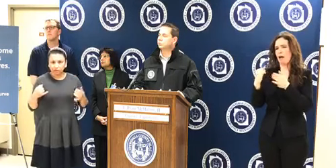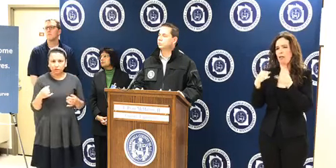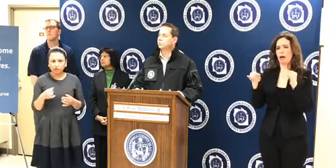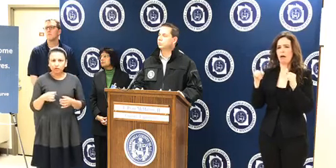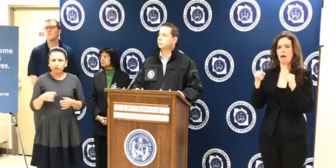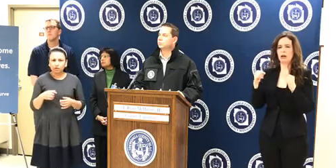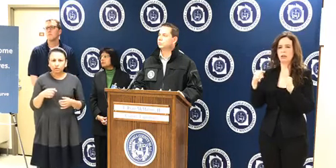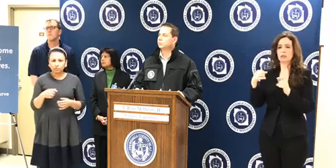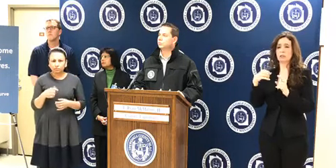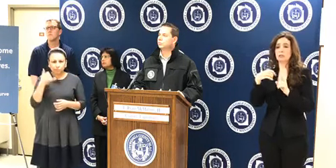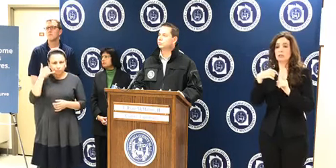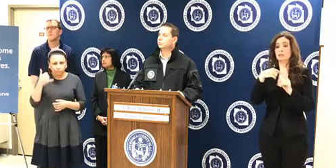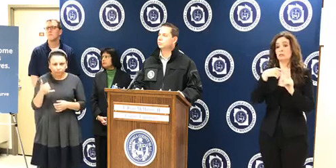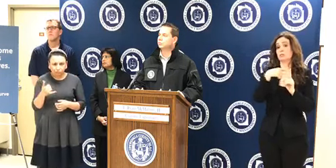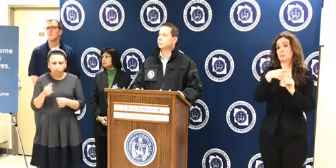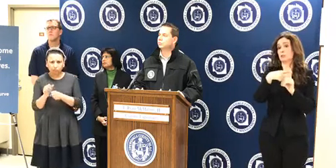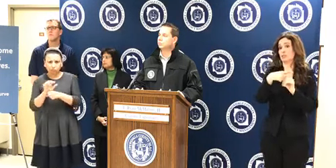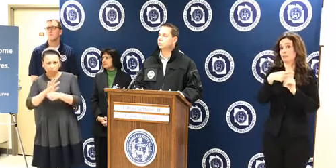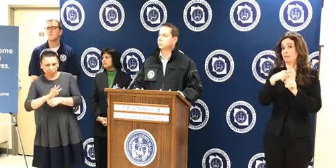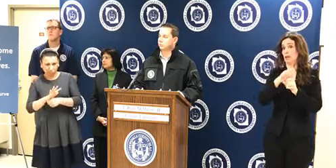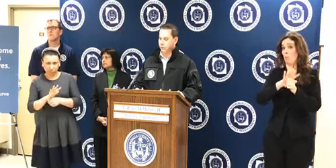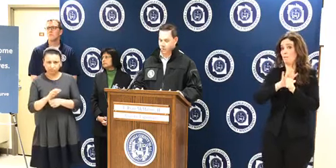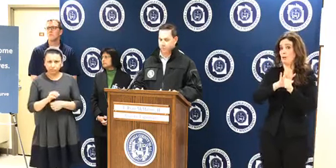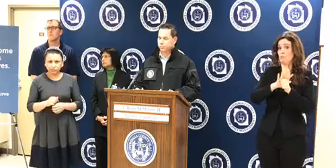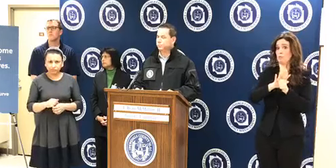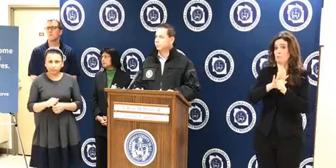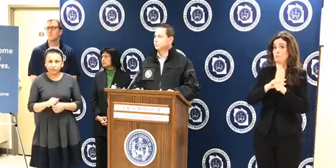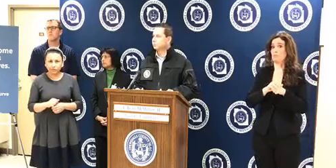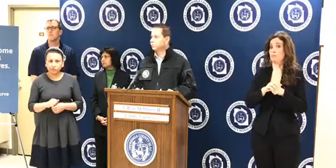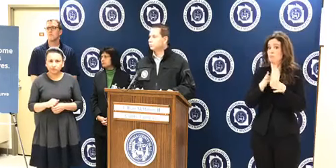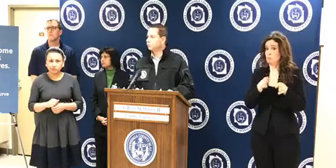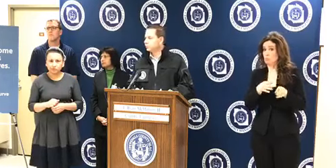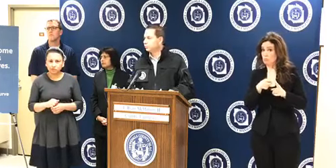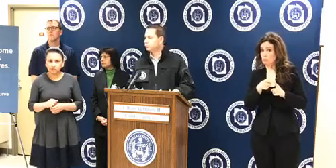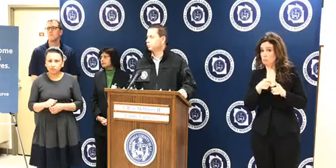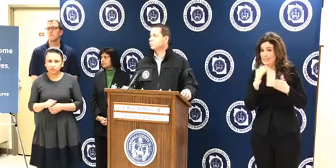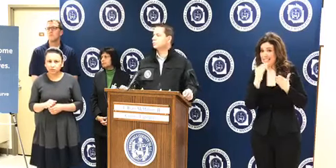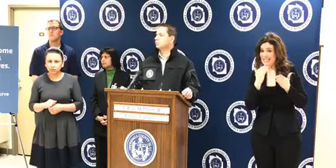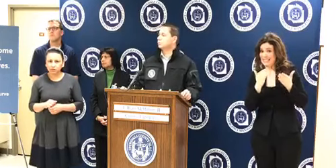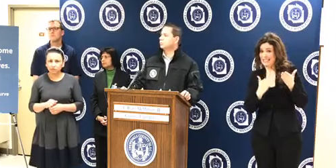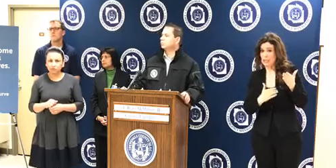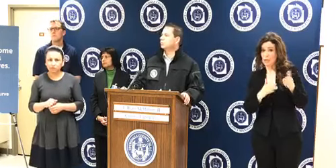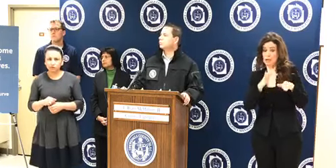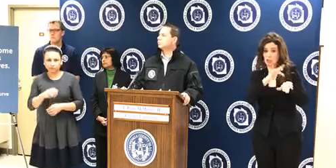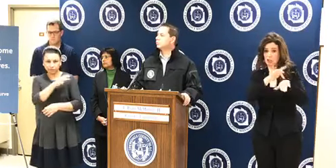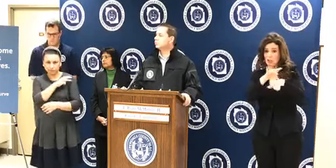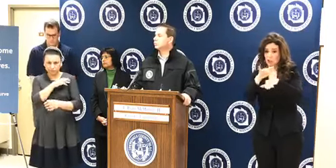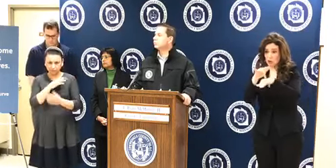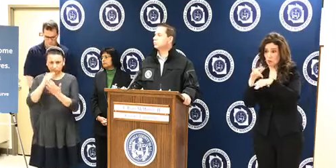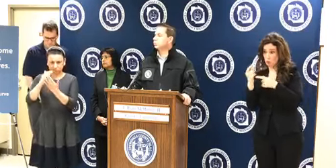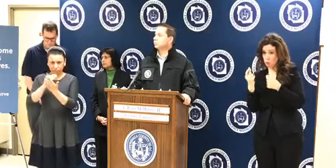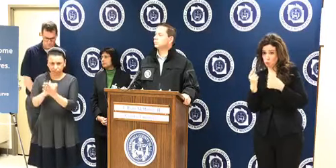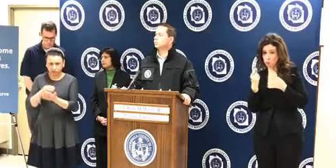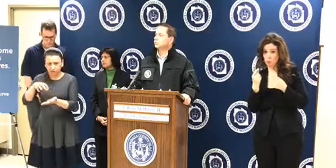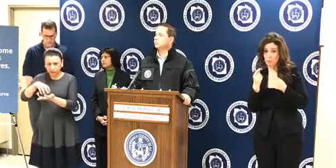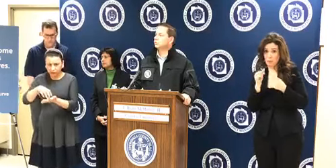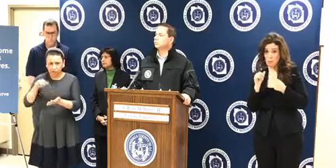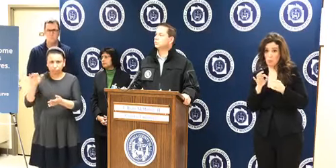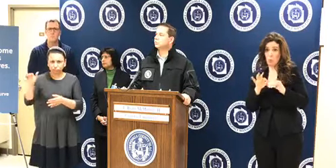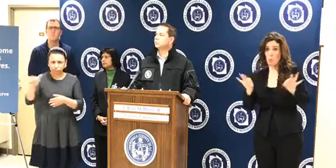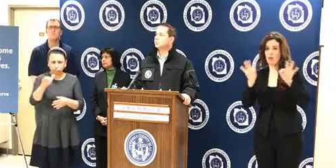of COVID-19 and a list of places to the public that Yeah. if you were in that area, you need to contact them. Mm-hmm. Or you need to monitor for symptoms